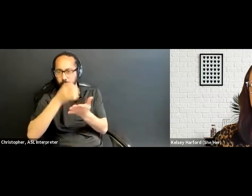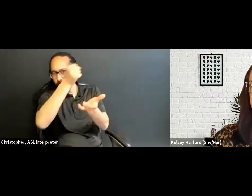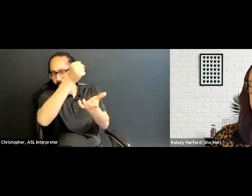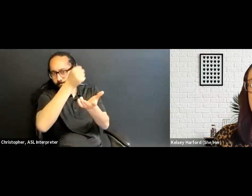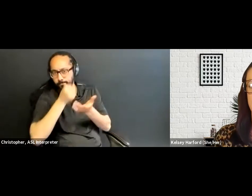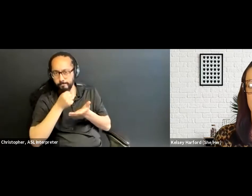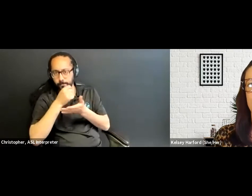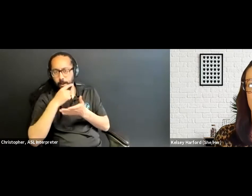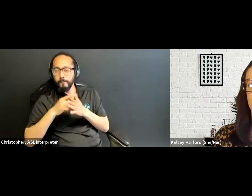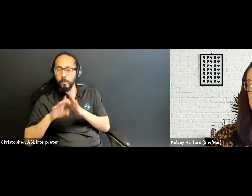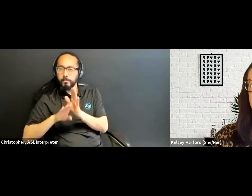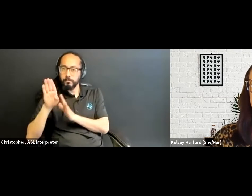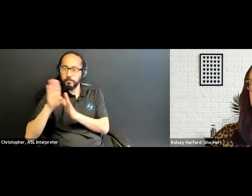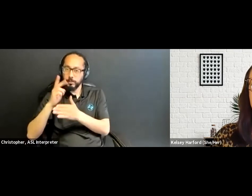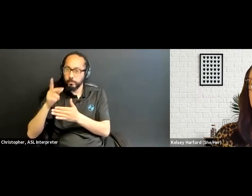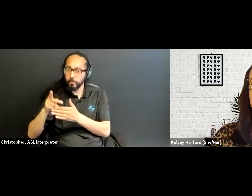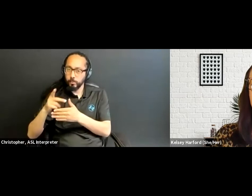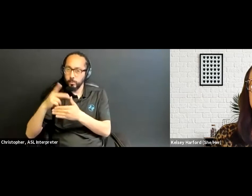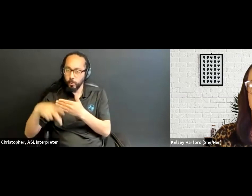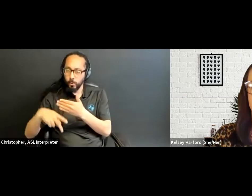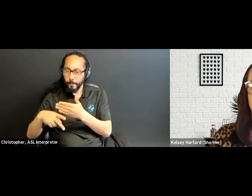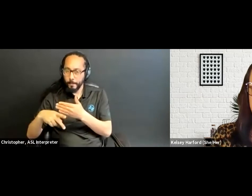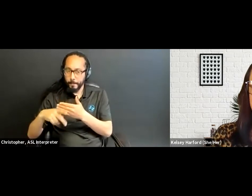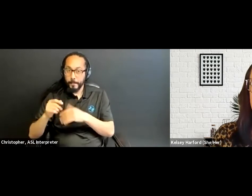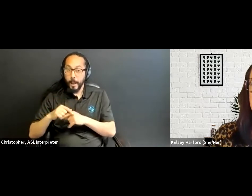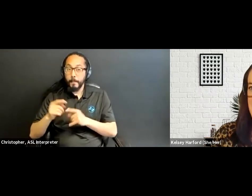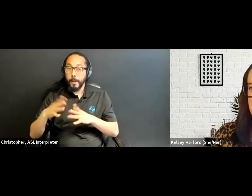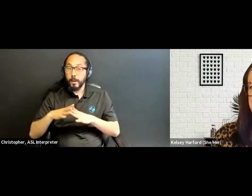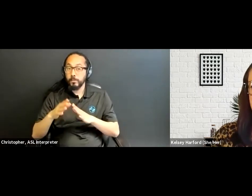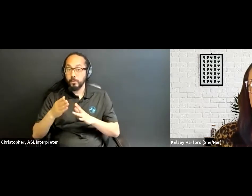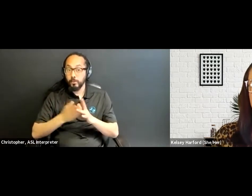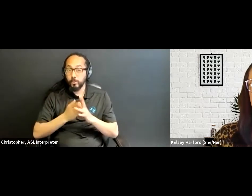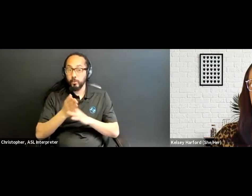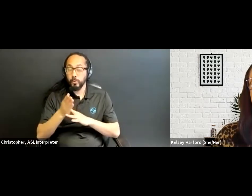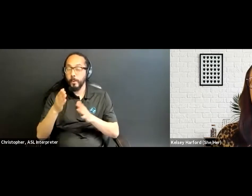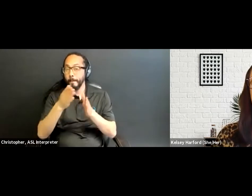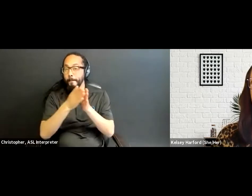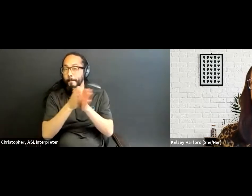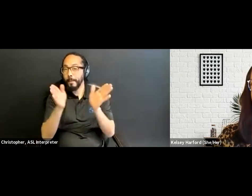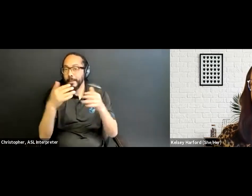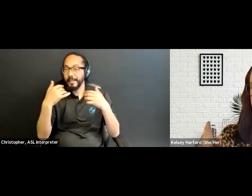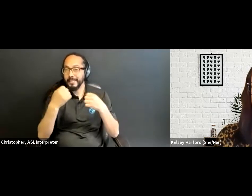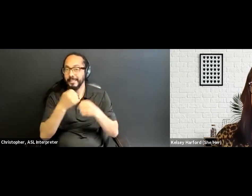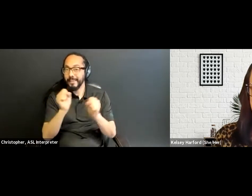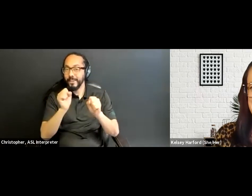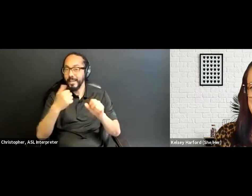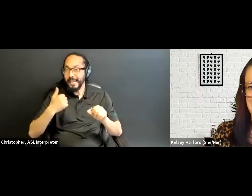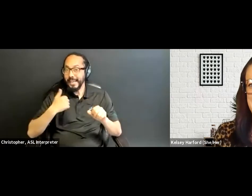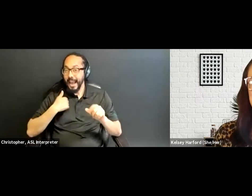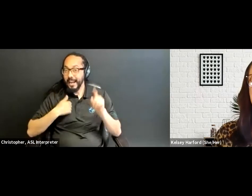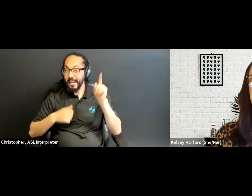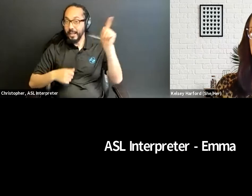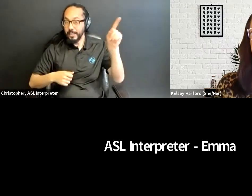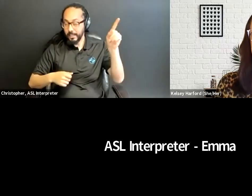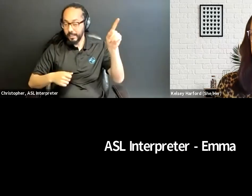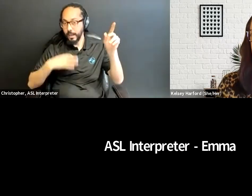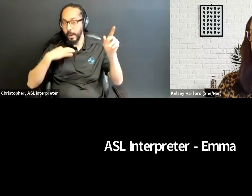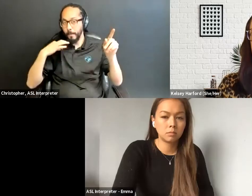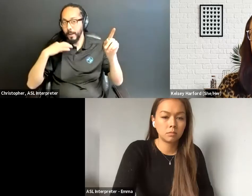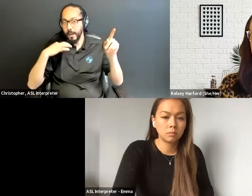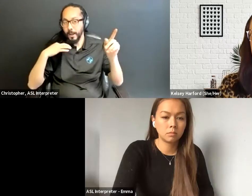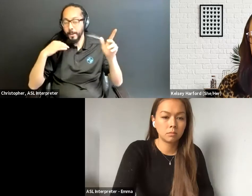Public Safety Canada, Radius has been able to pilot this new program. And I forgot to change the age on